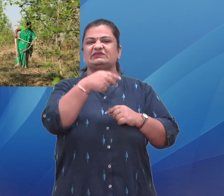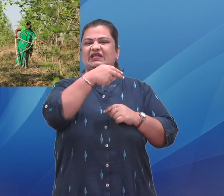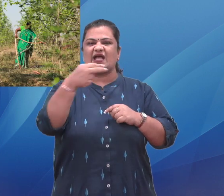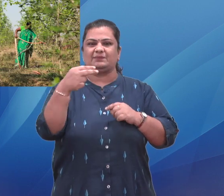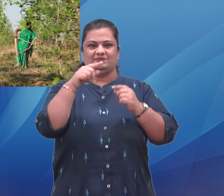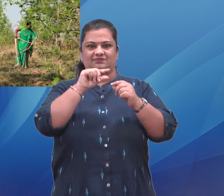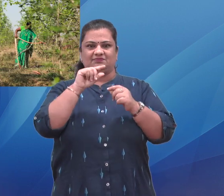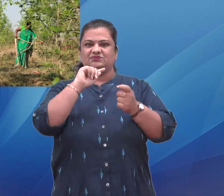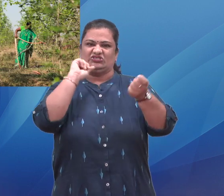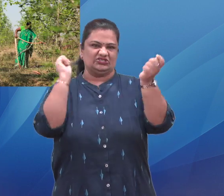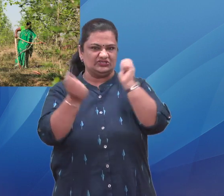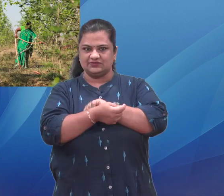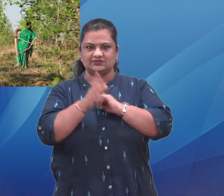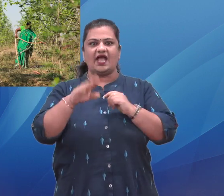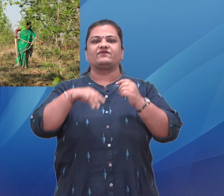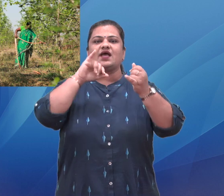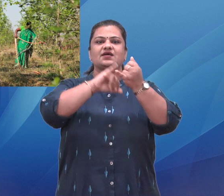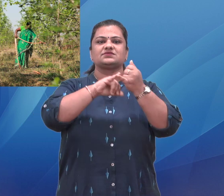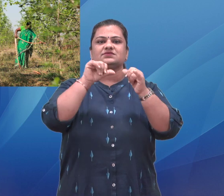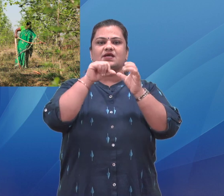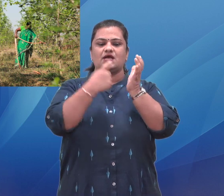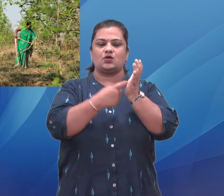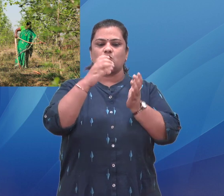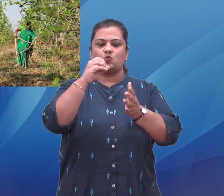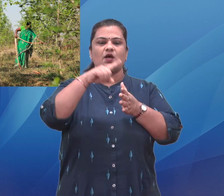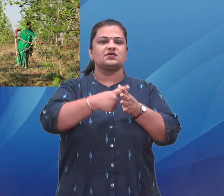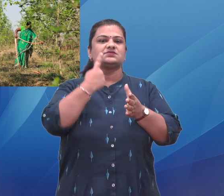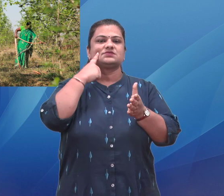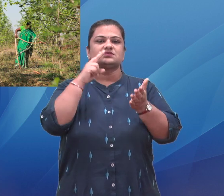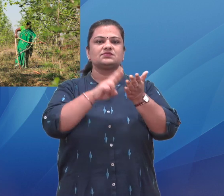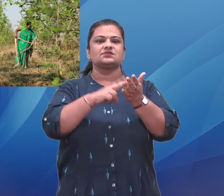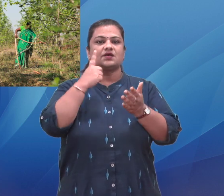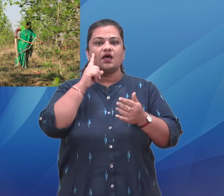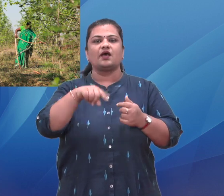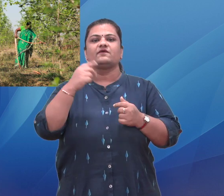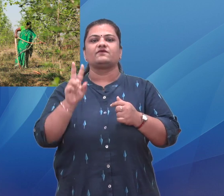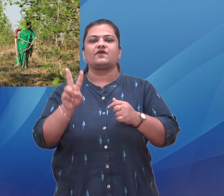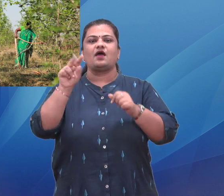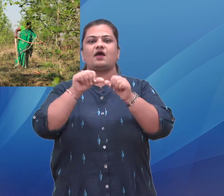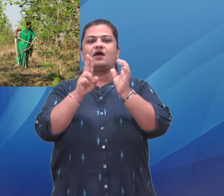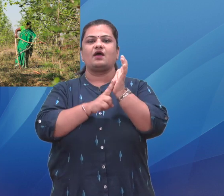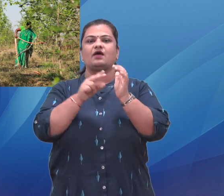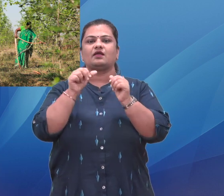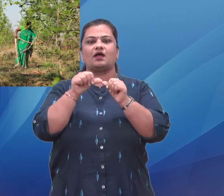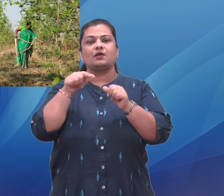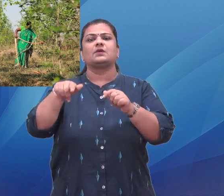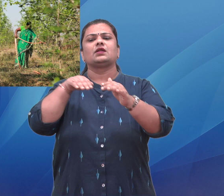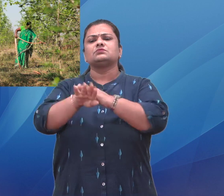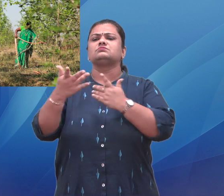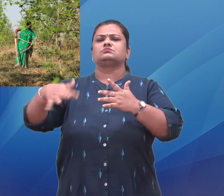lush land of trees is a celebration of Sarojini Mohanta, 42-year-old, a homegrown changemaker